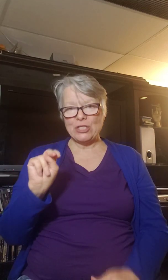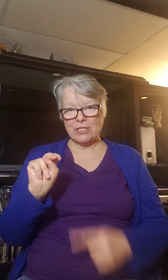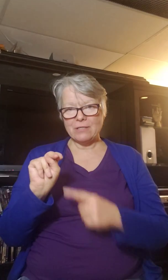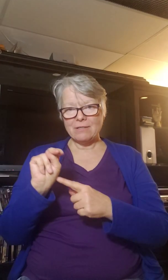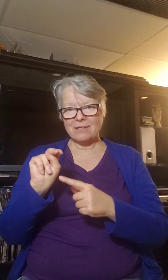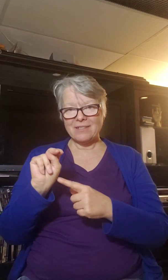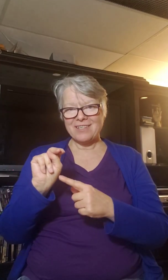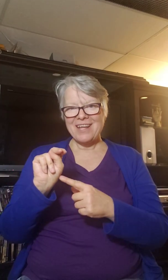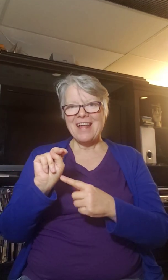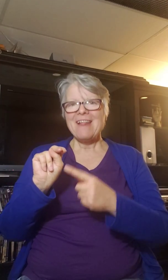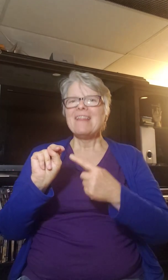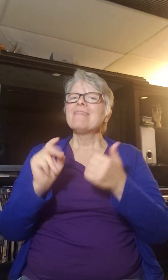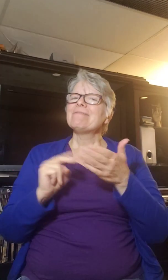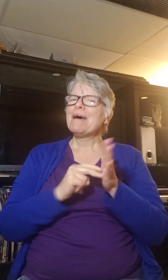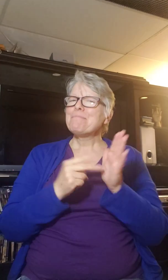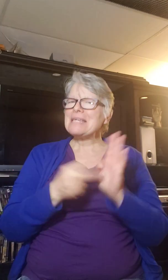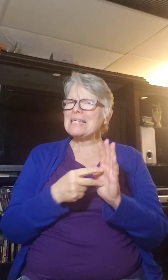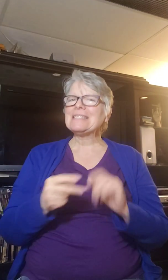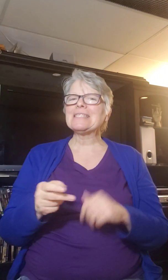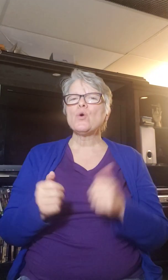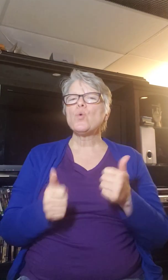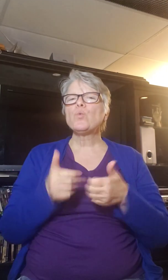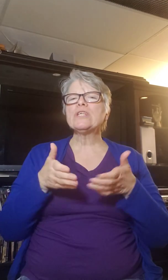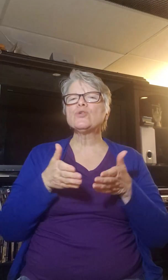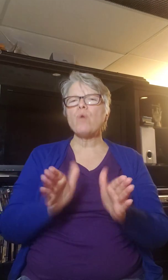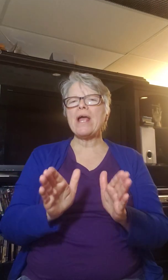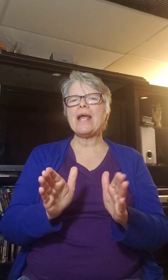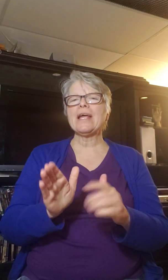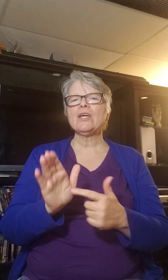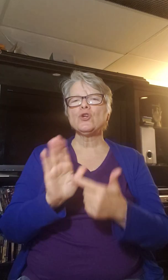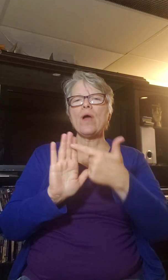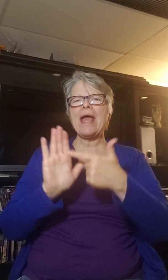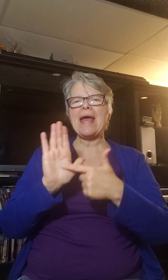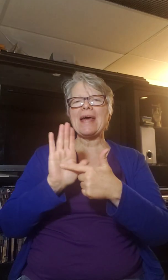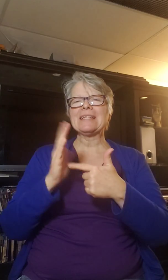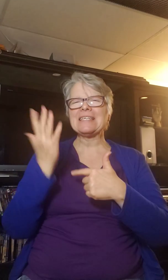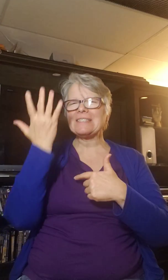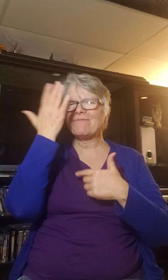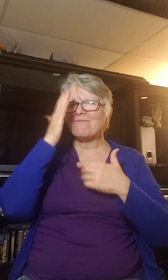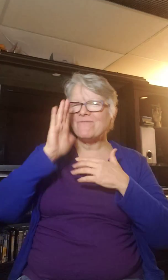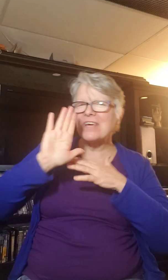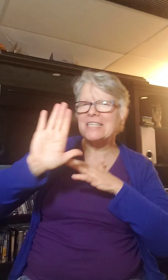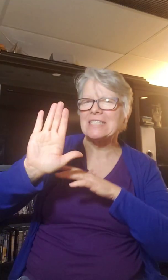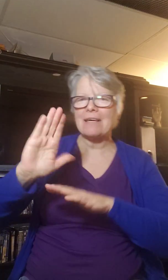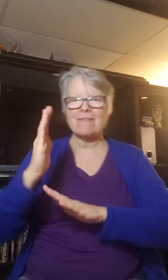orientation. That means which way your hand is facing.